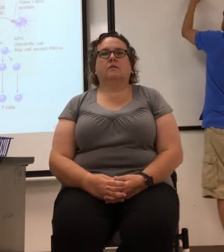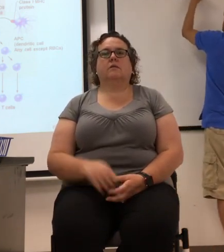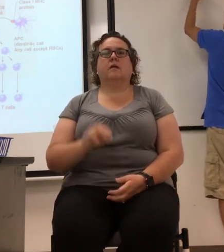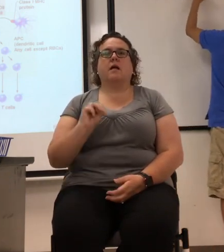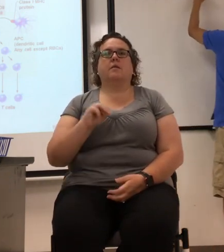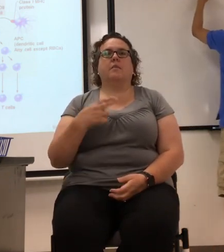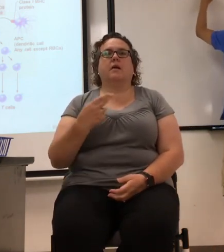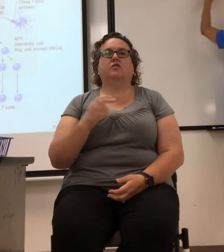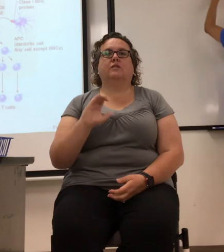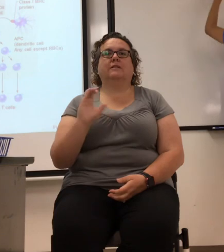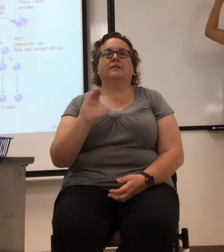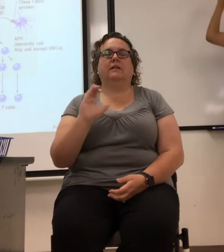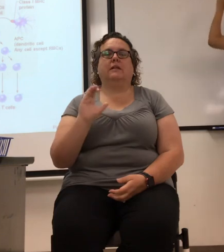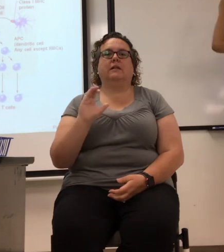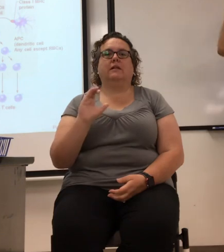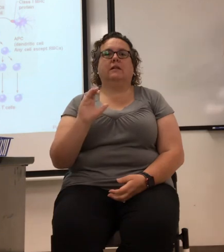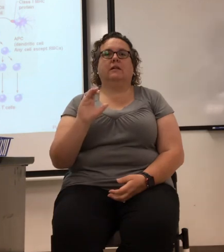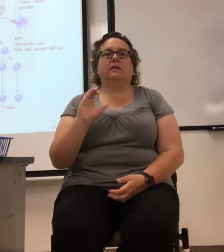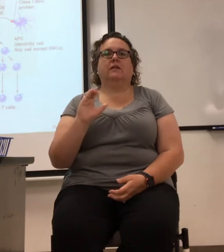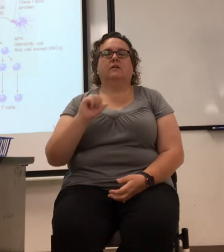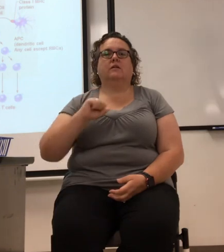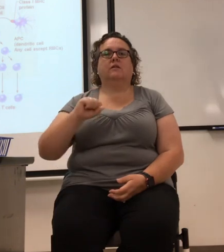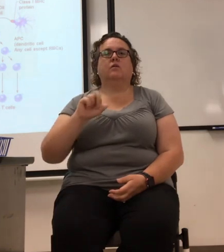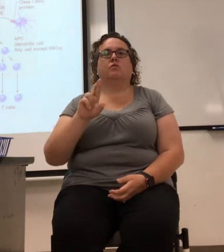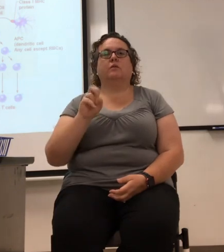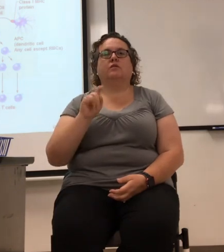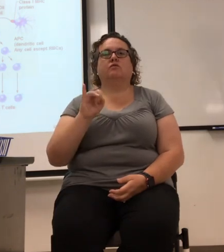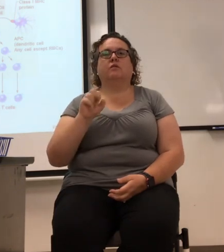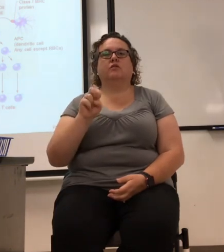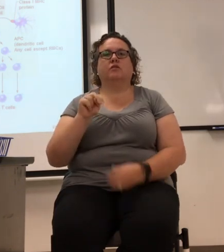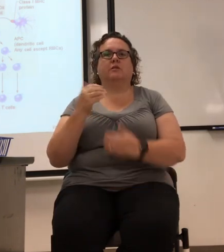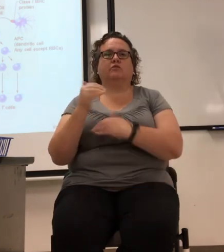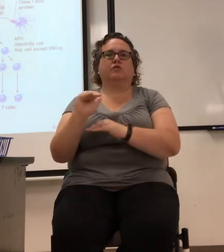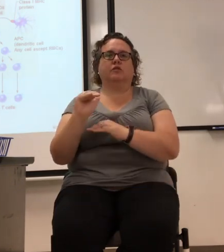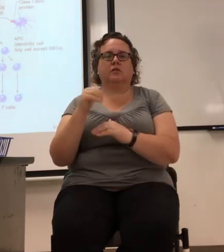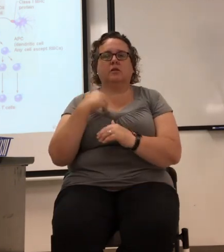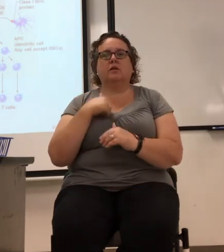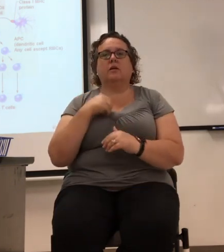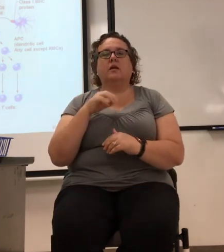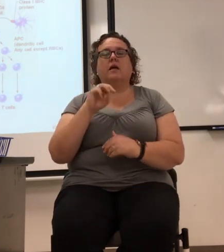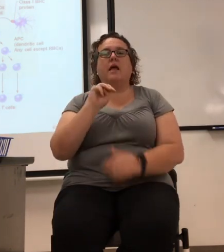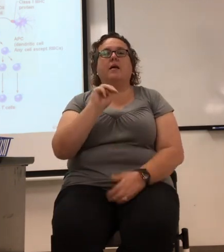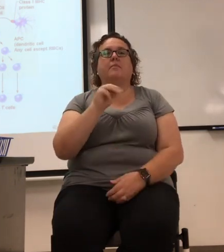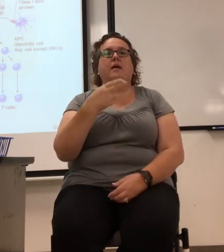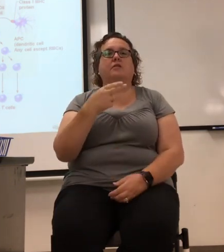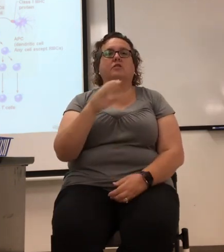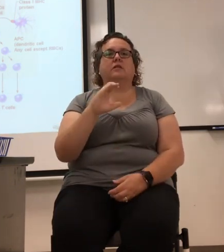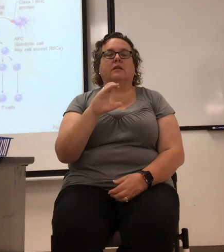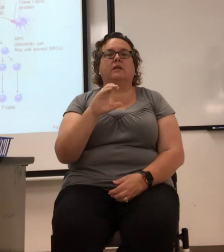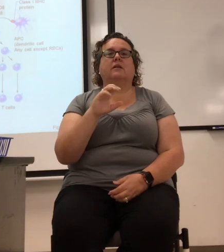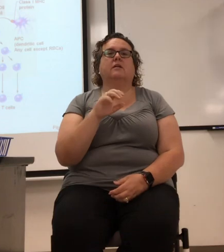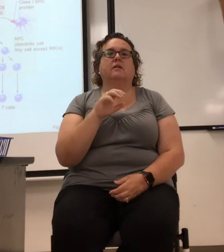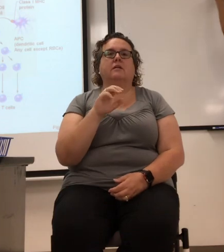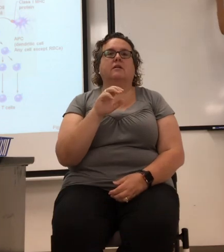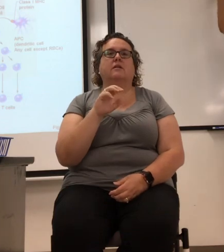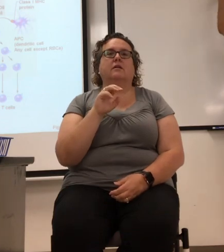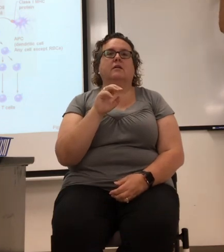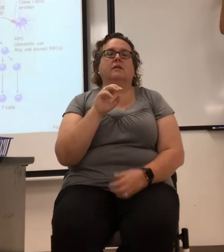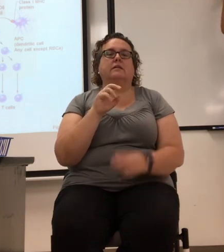MHC restriction. MHC stands for major histocompatibility complex.